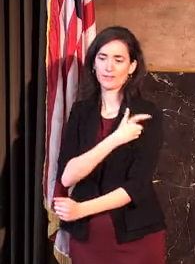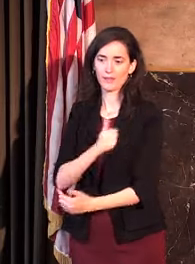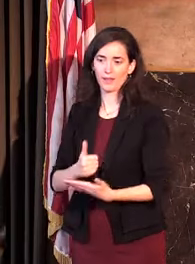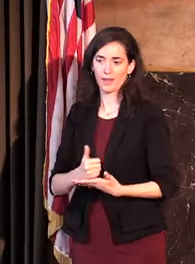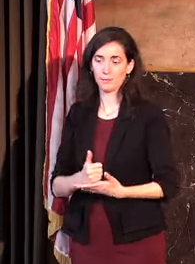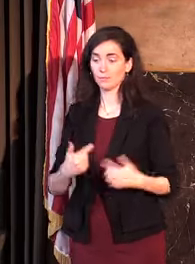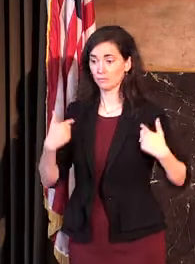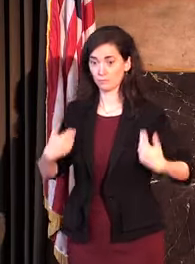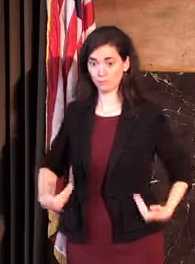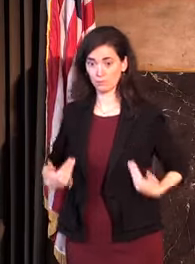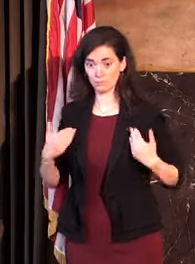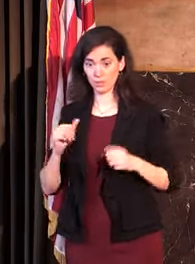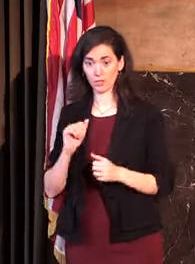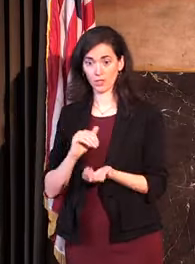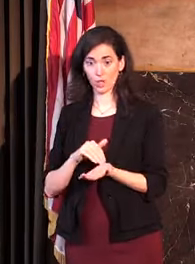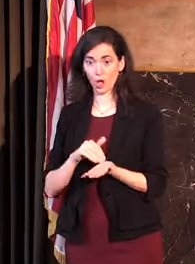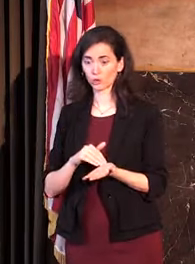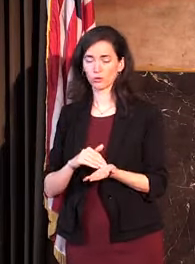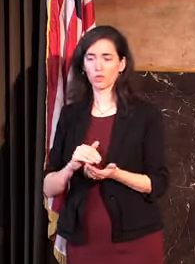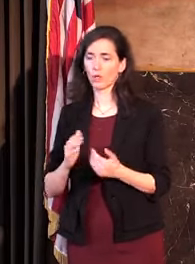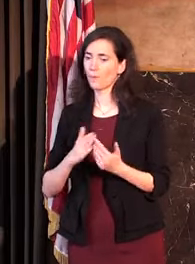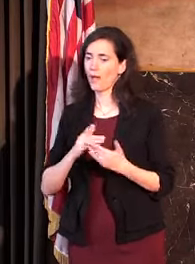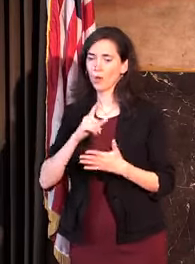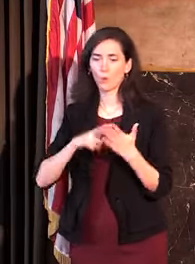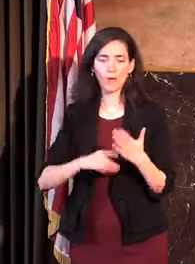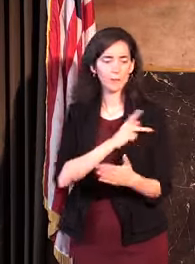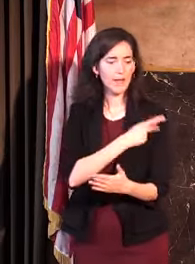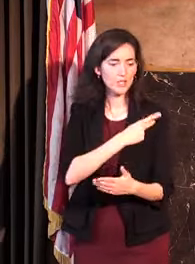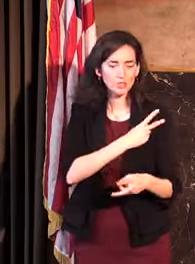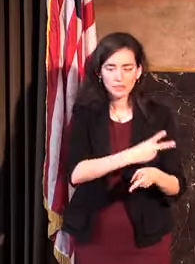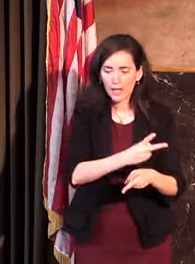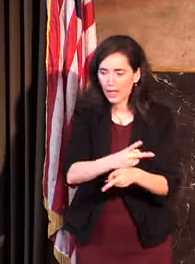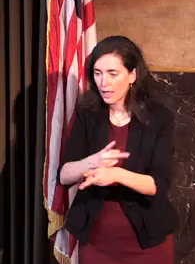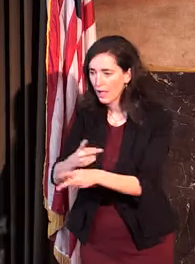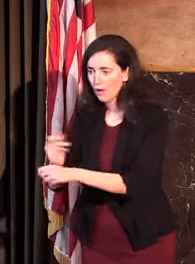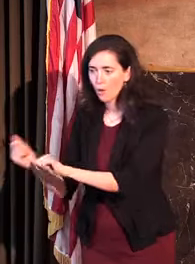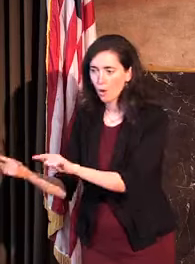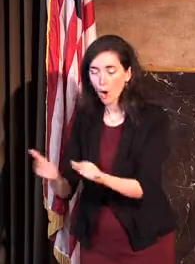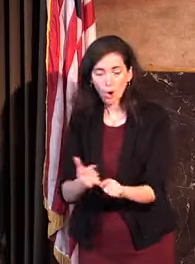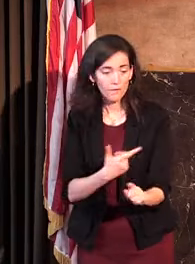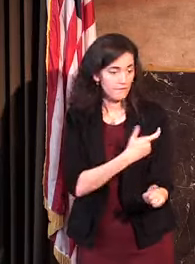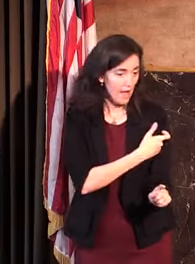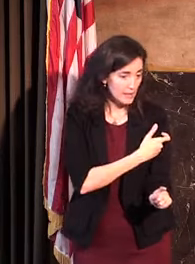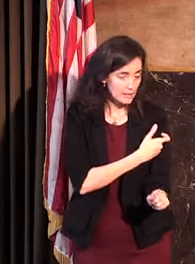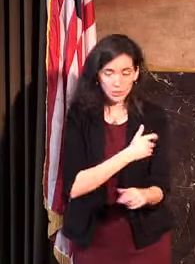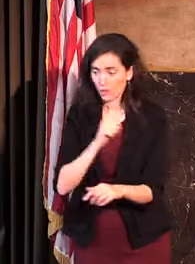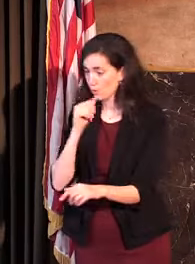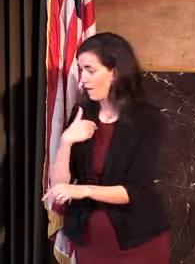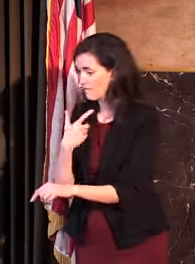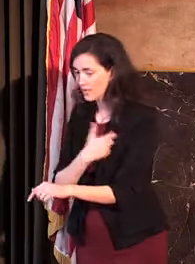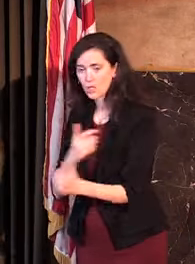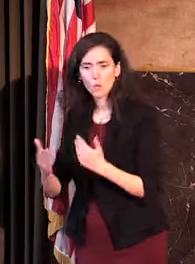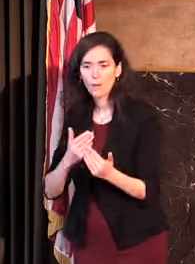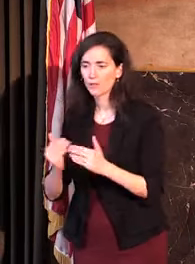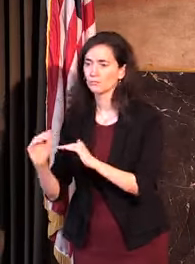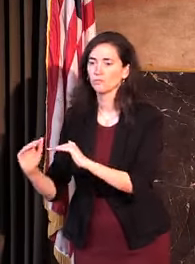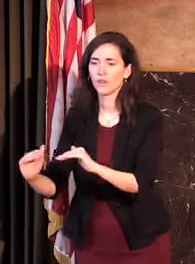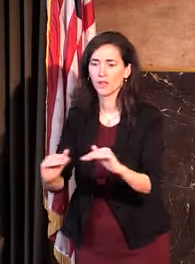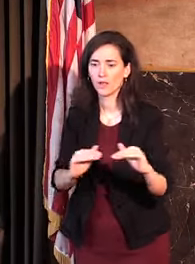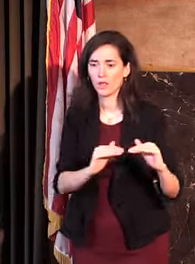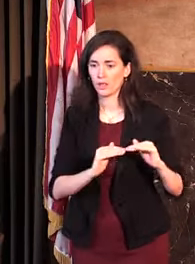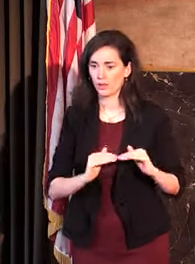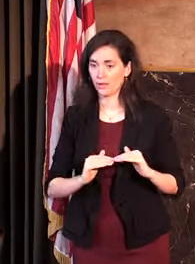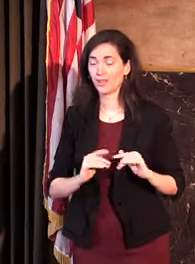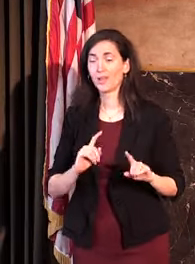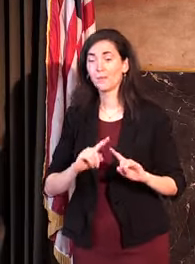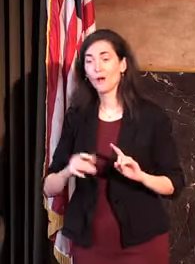a provider standpoint, I treat every patient. So whether the patient is vaccinated or not, it doesn't change how I treat them.